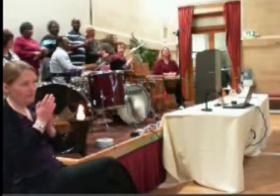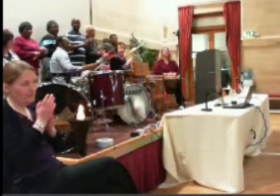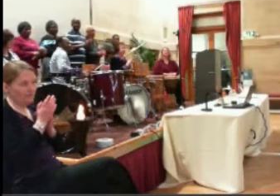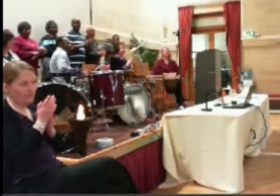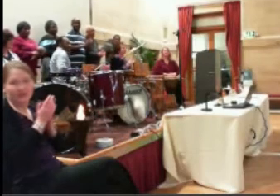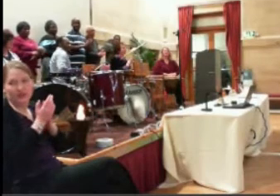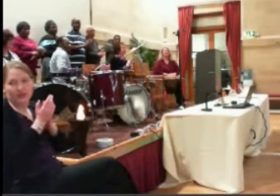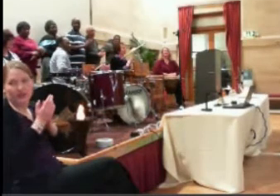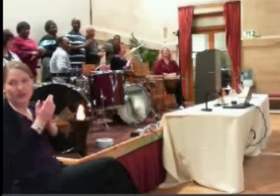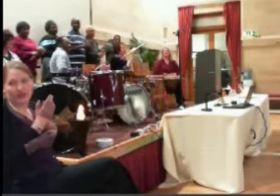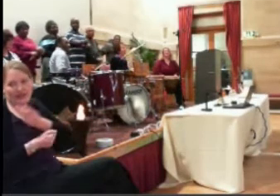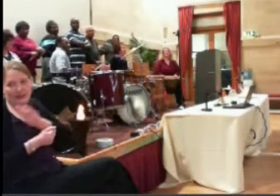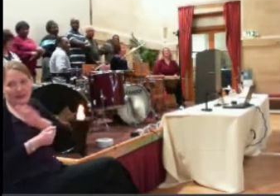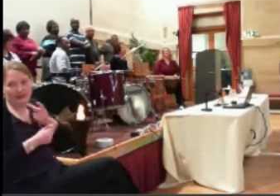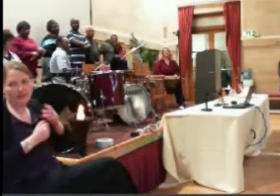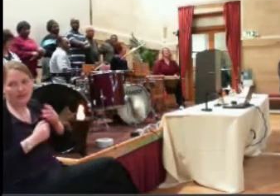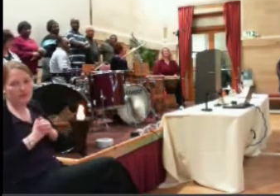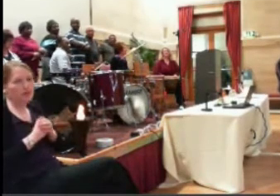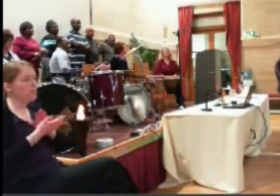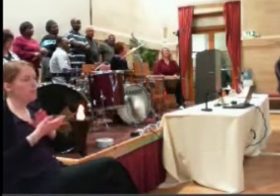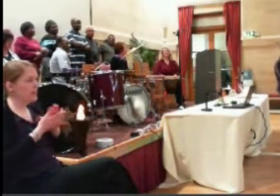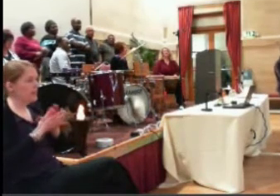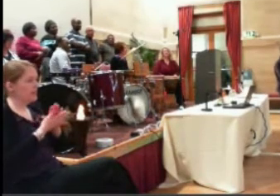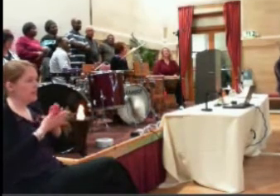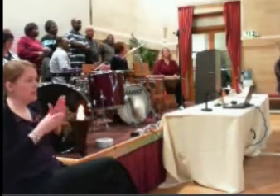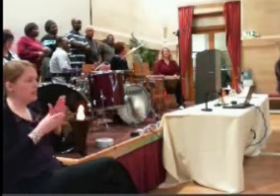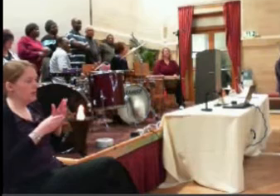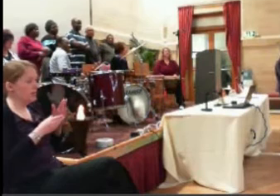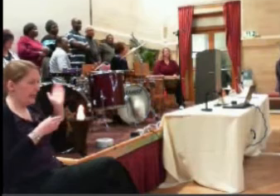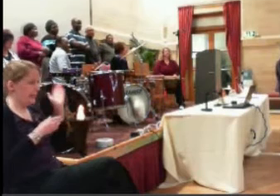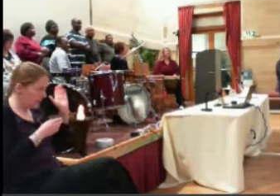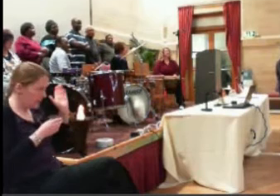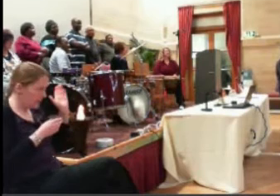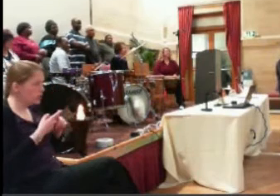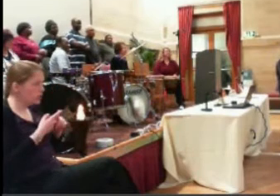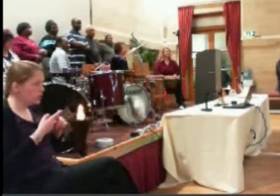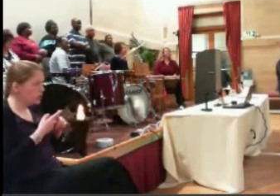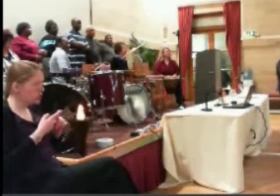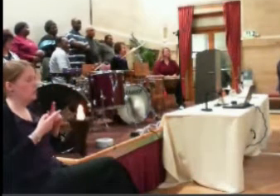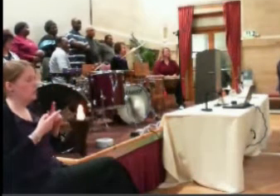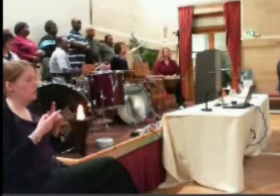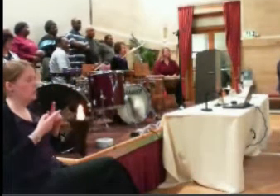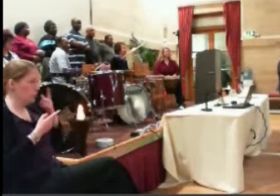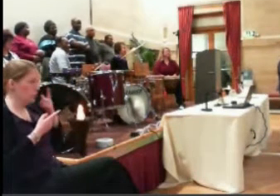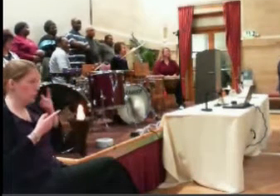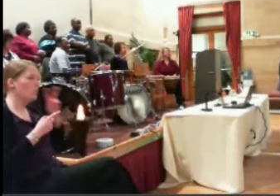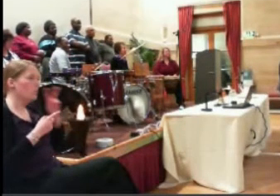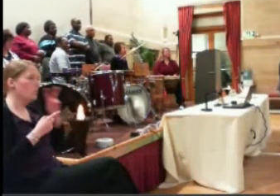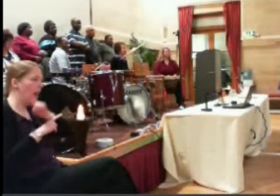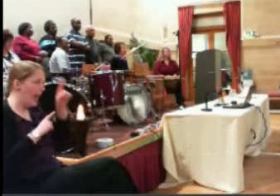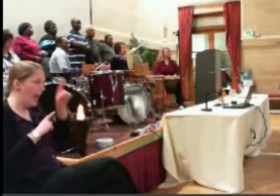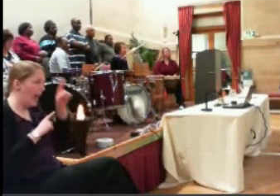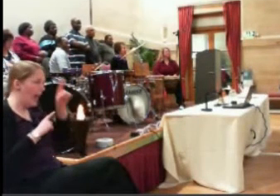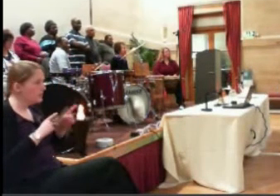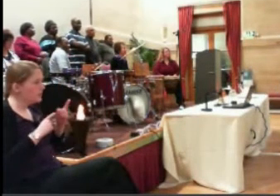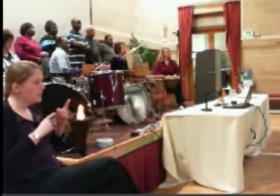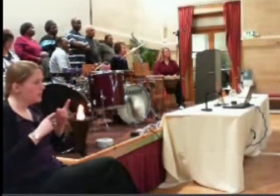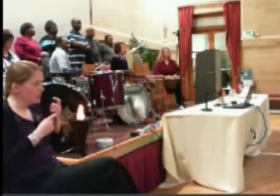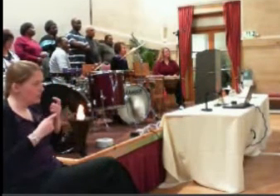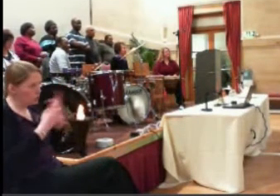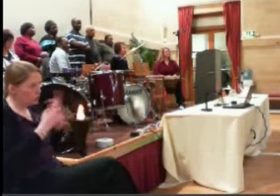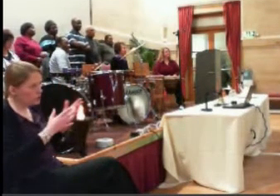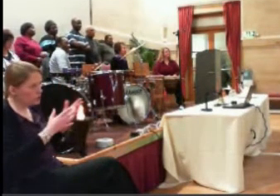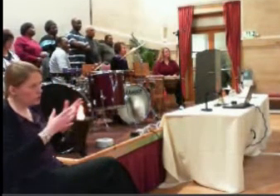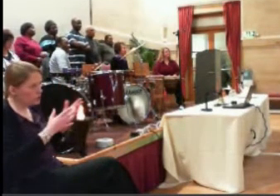Thank you so much. The content of the speeches that were said today will be viewable later. You can share them with your families